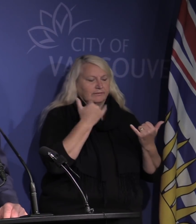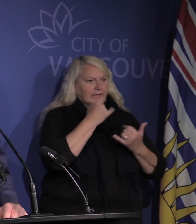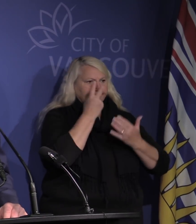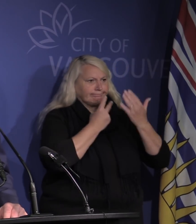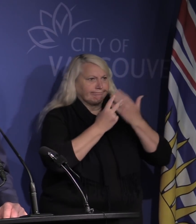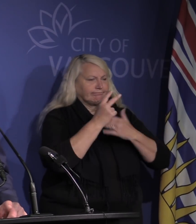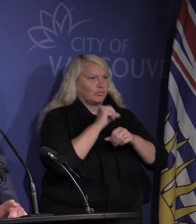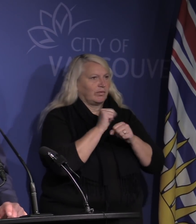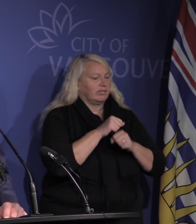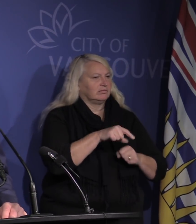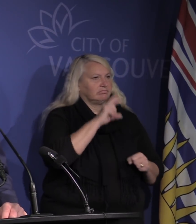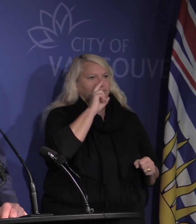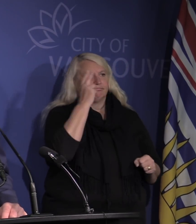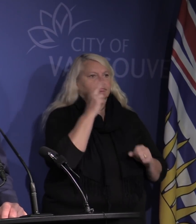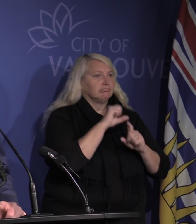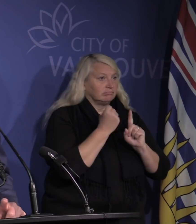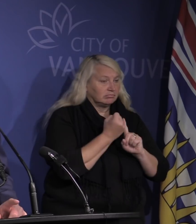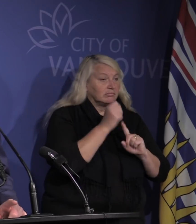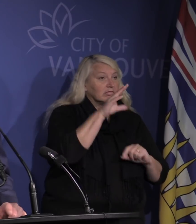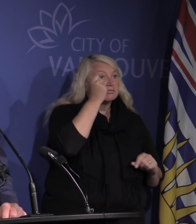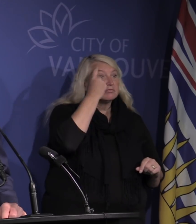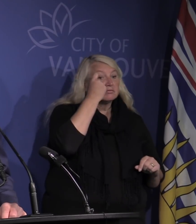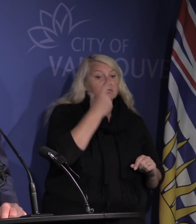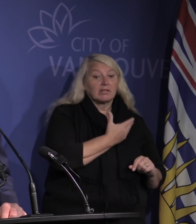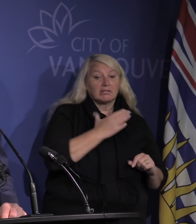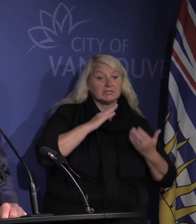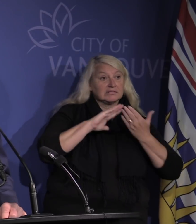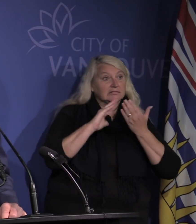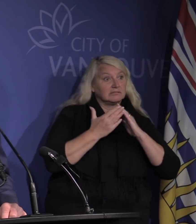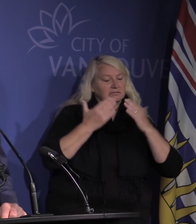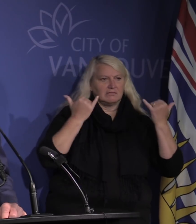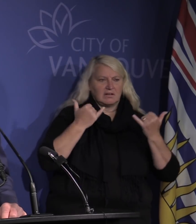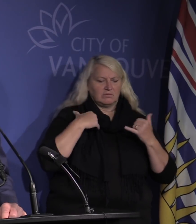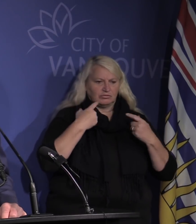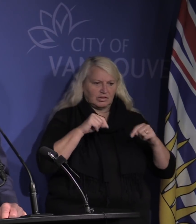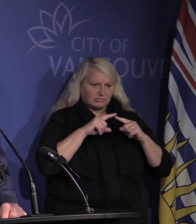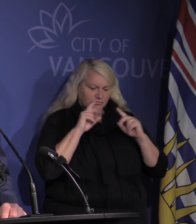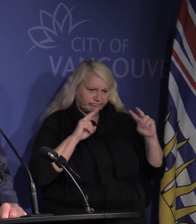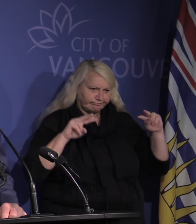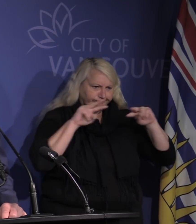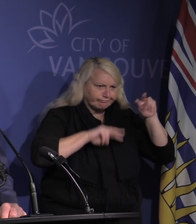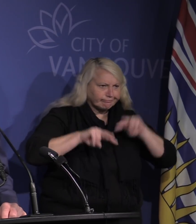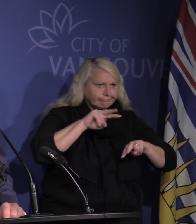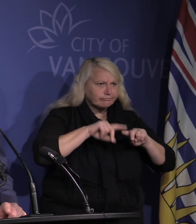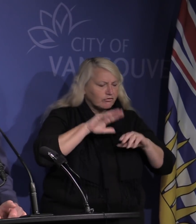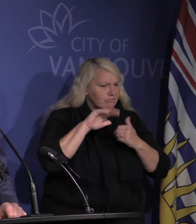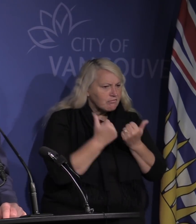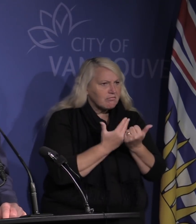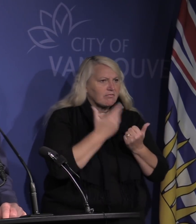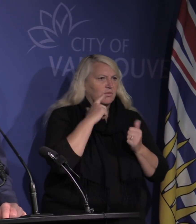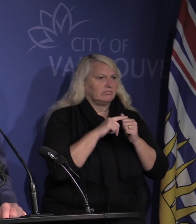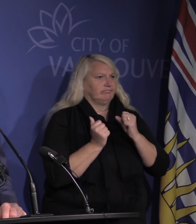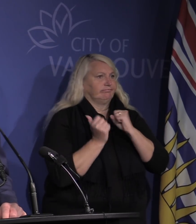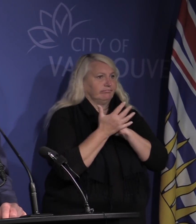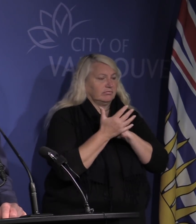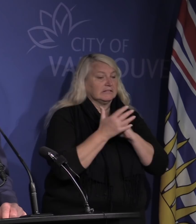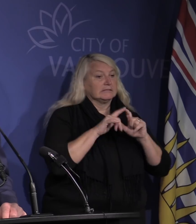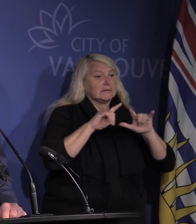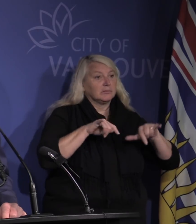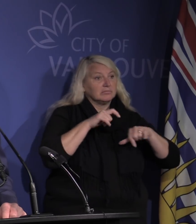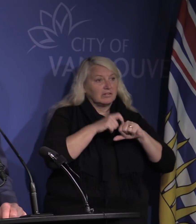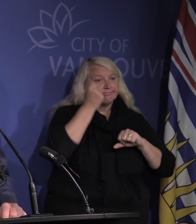situation. We are continuing to review all of our city operations in response to COVID-19, and the city is proceeding with additional